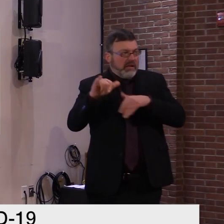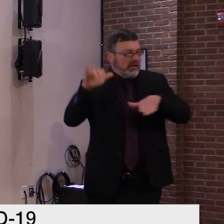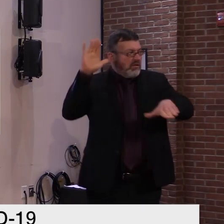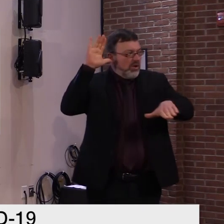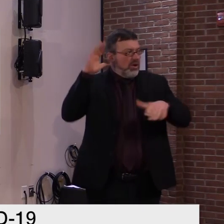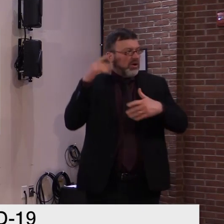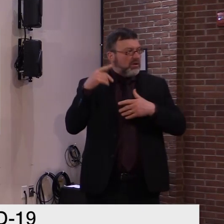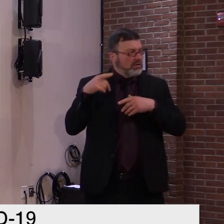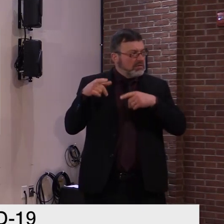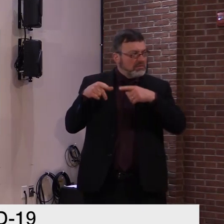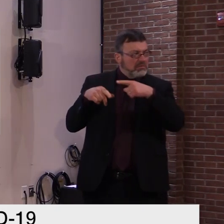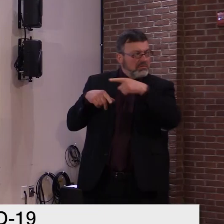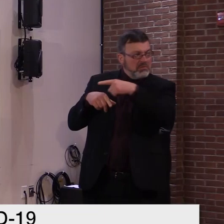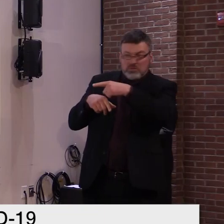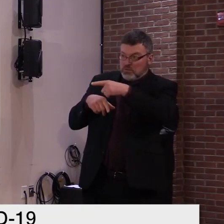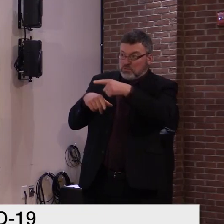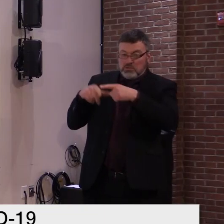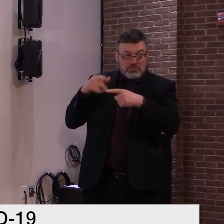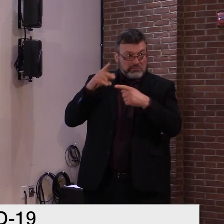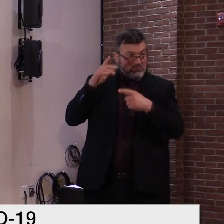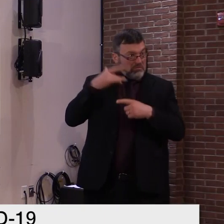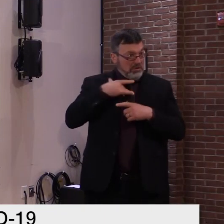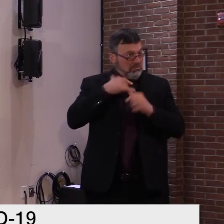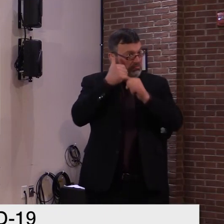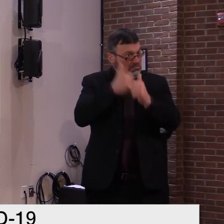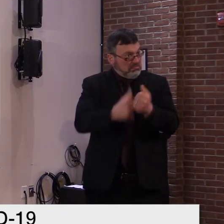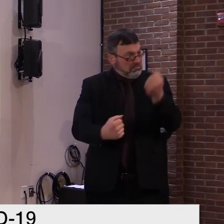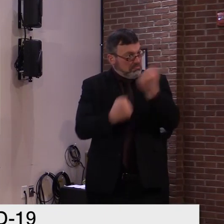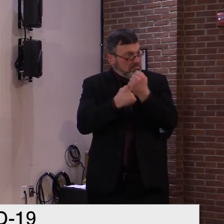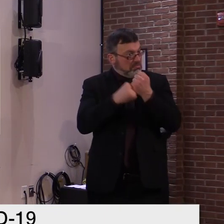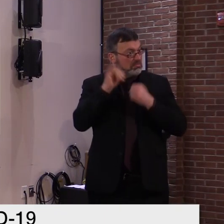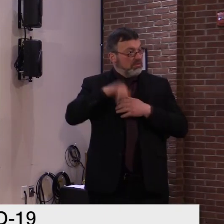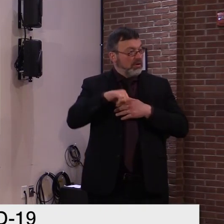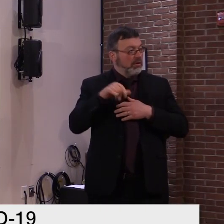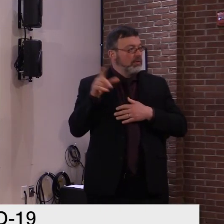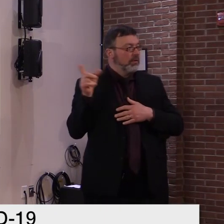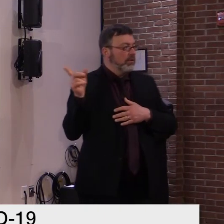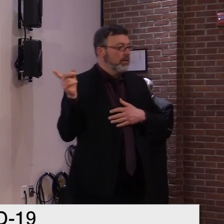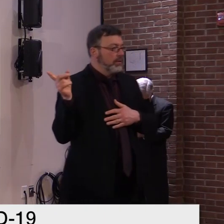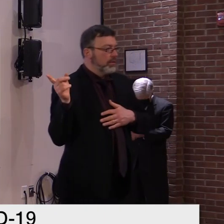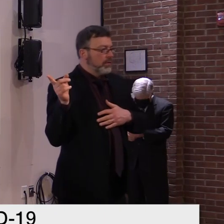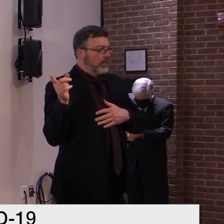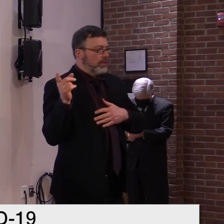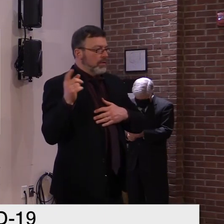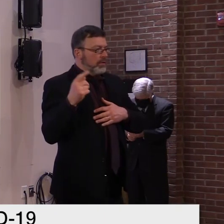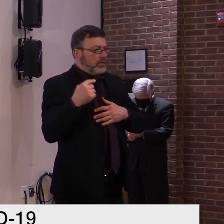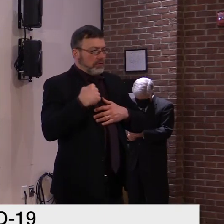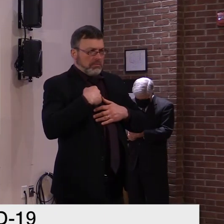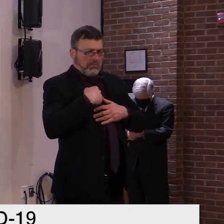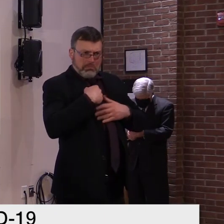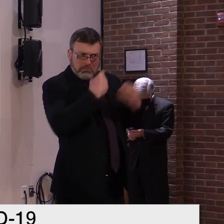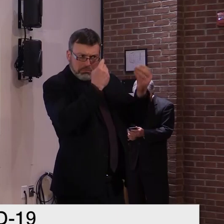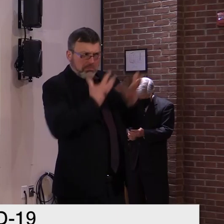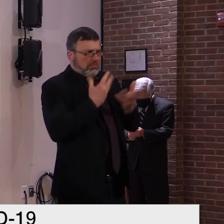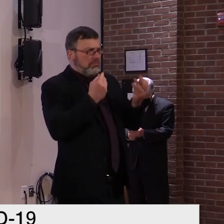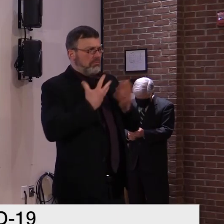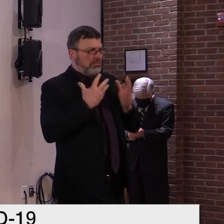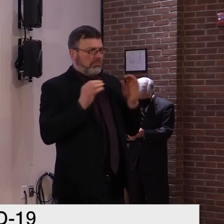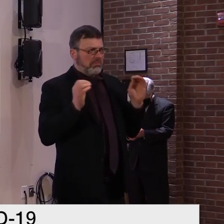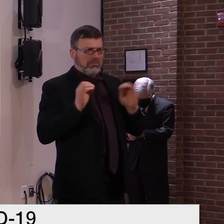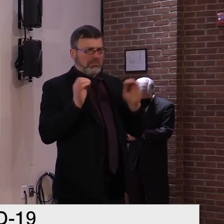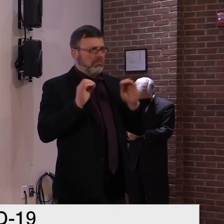not aware of any in Vermont. Obviously, we're going to be watching and monitoring the situation,